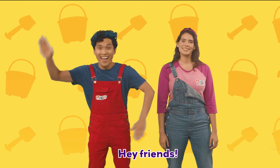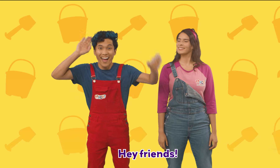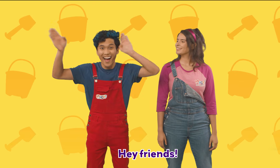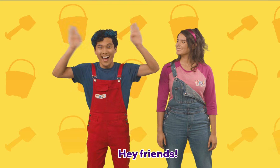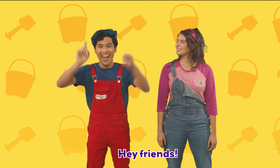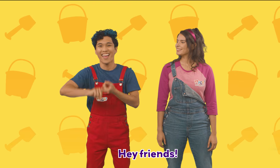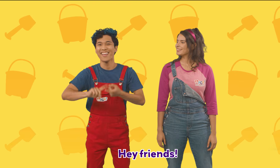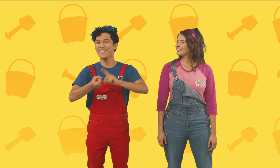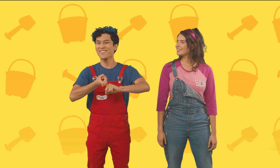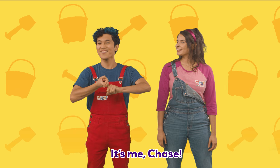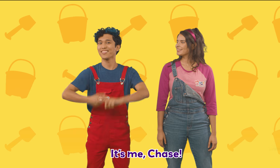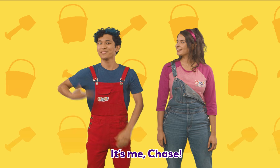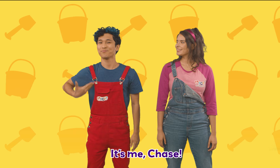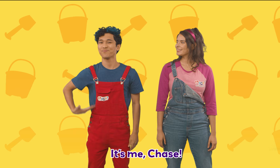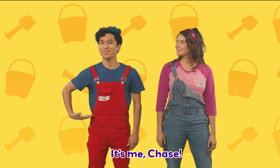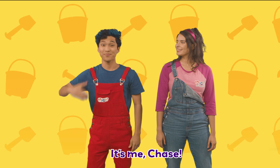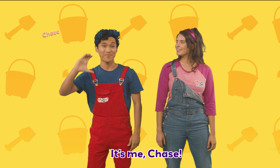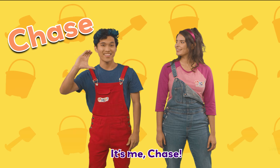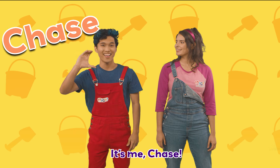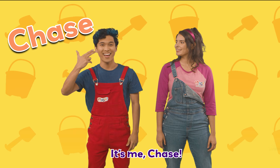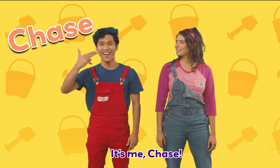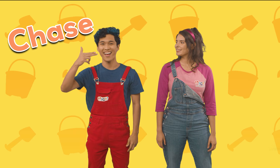Hey friends, it's me, Chase.